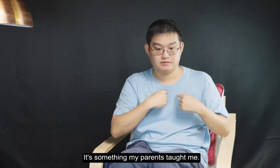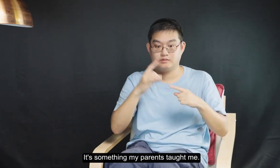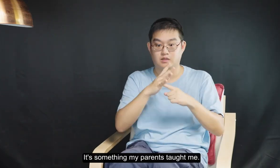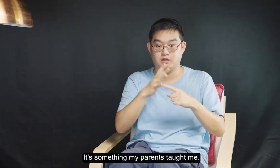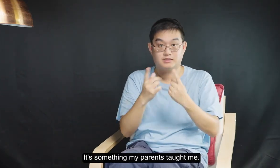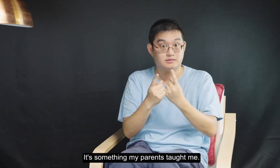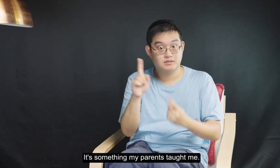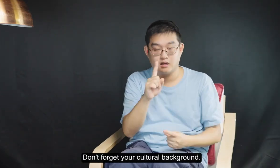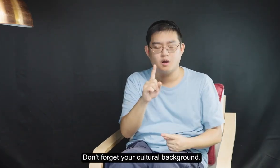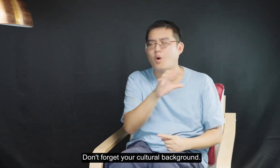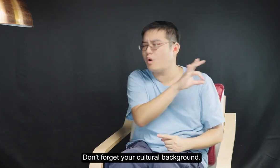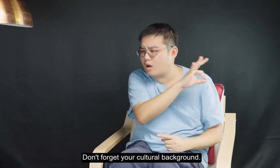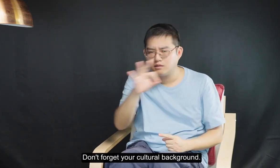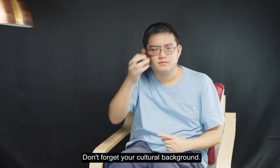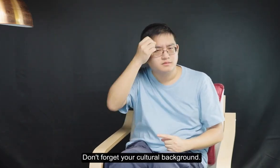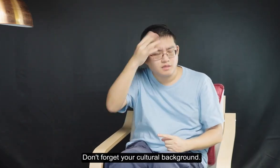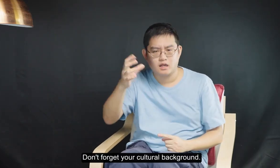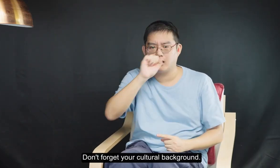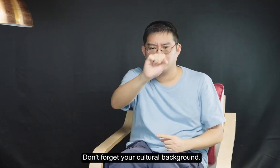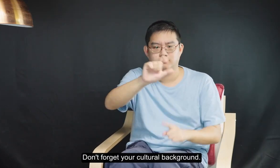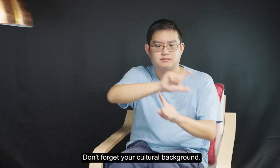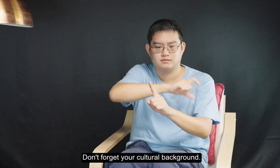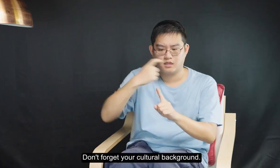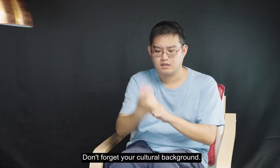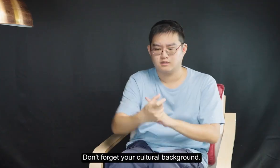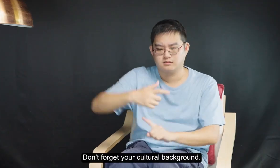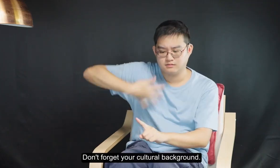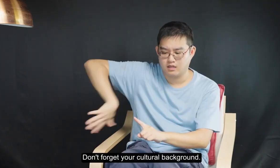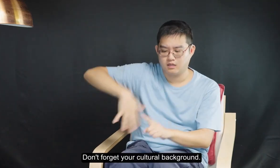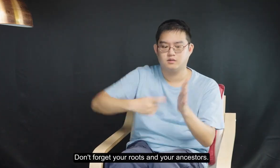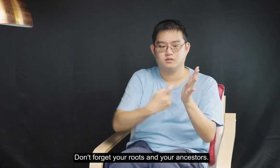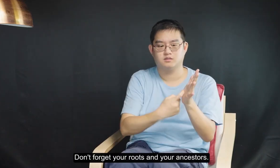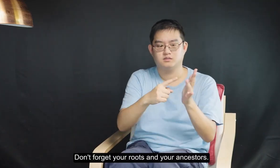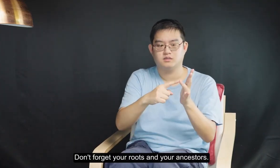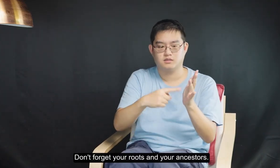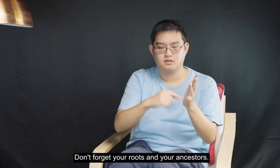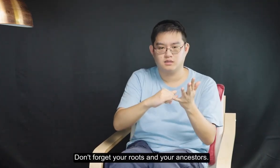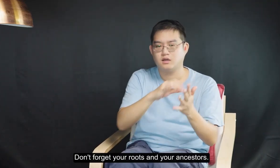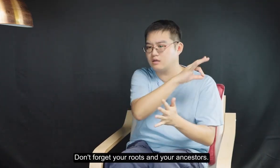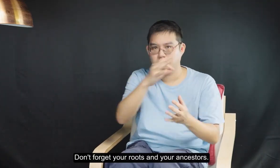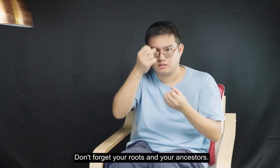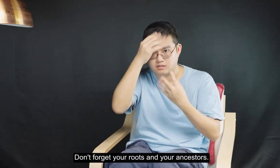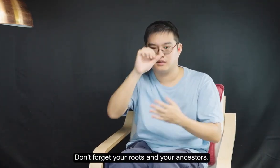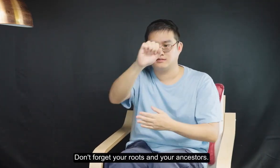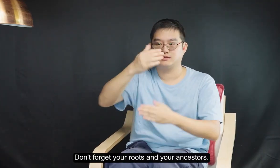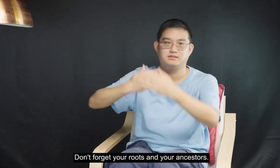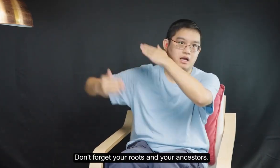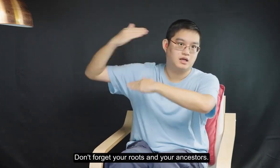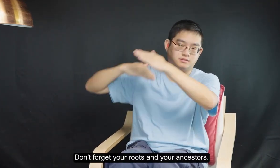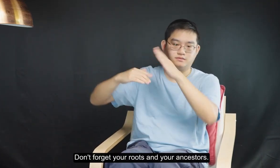parents taught me. Don't forget your cultural background. Don't forget your roots and